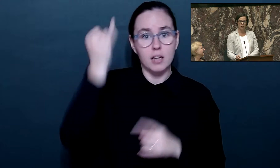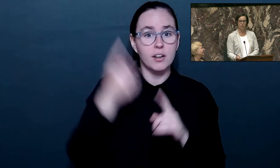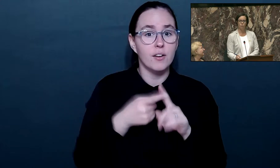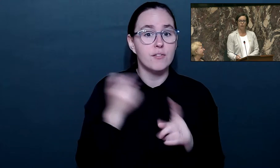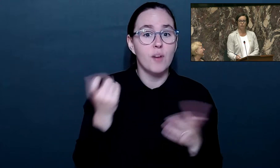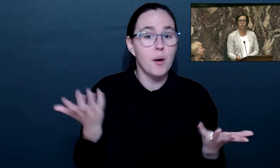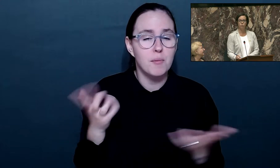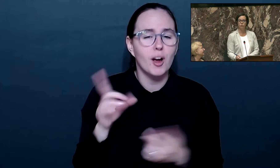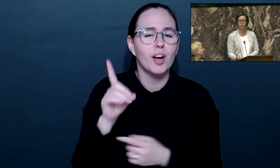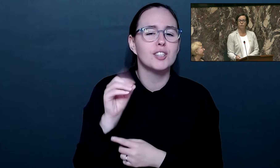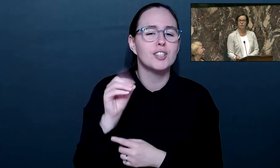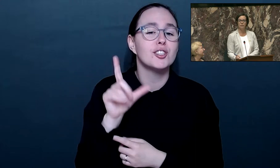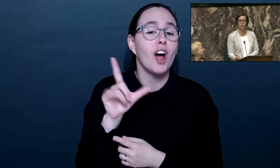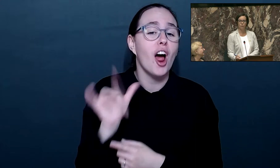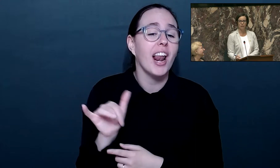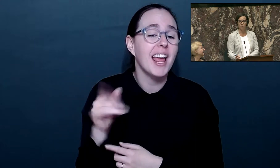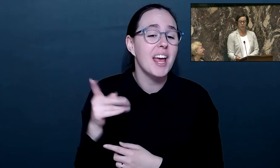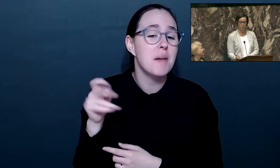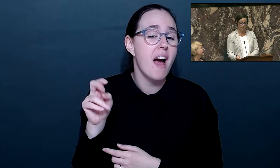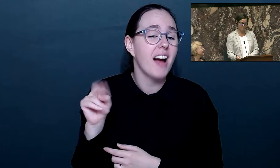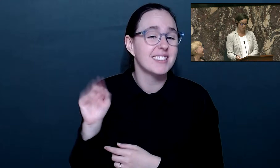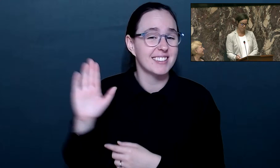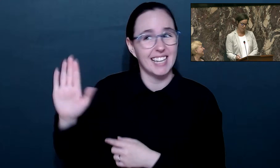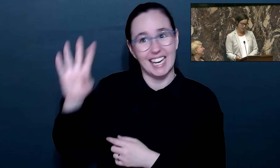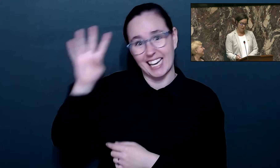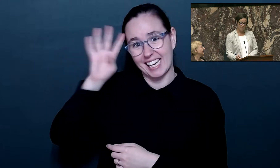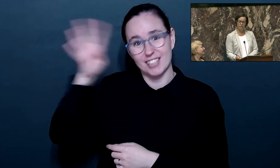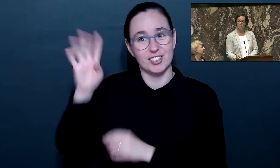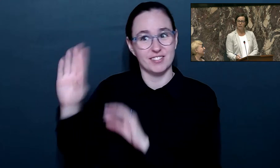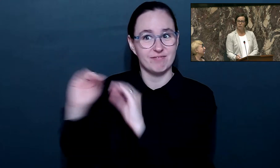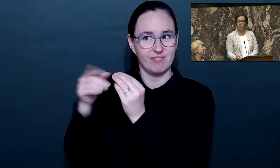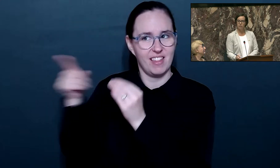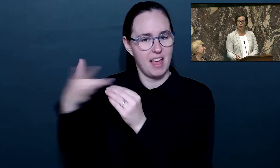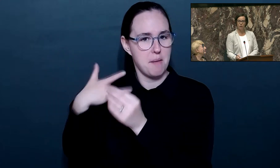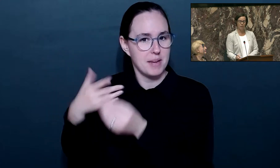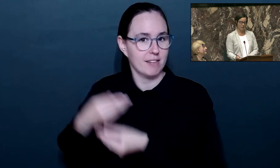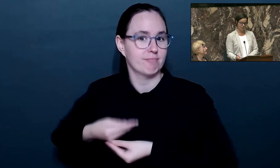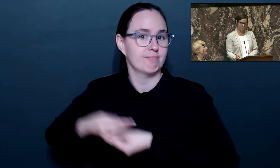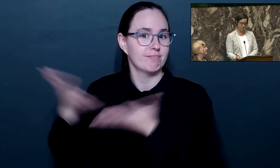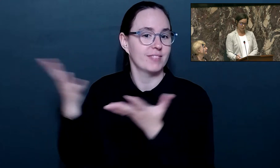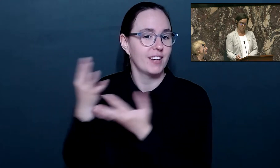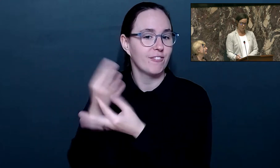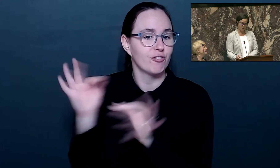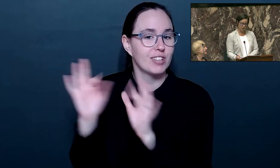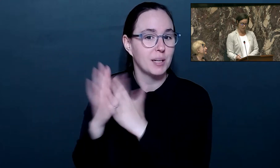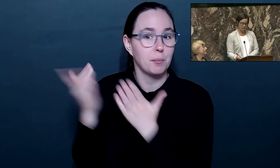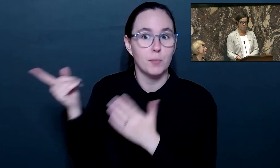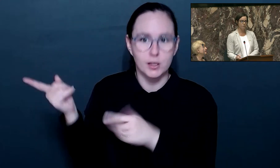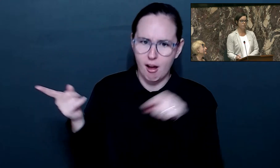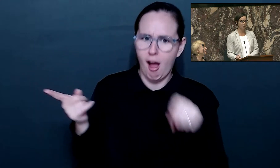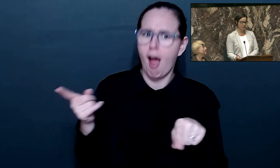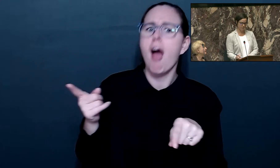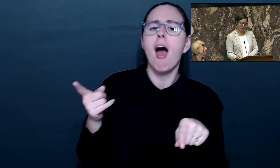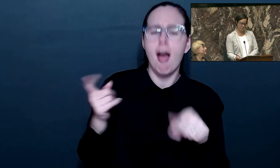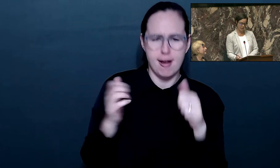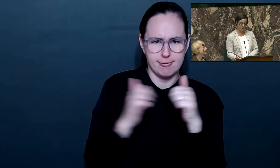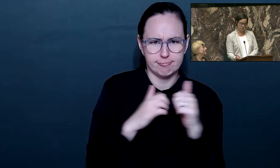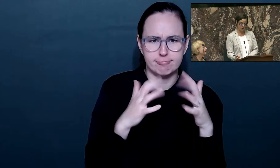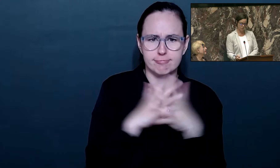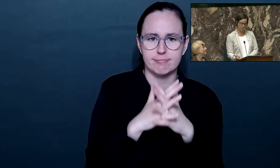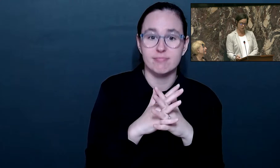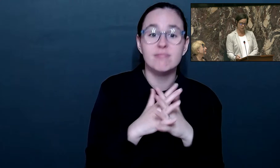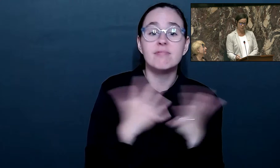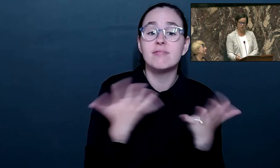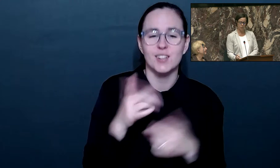and started the wonderful world of books in 2021. The foundation started by delivering a book a month for free to families